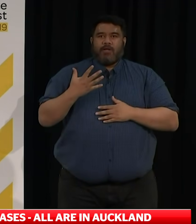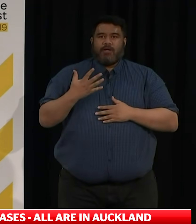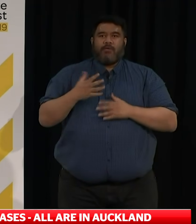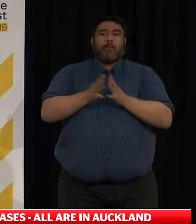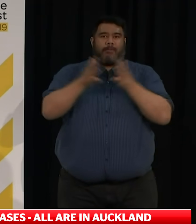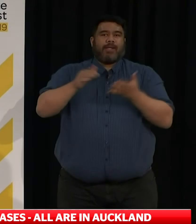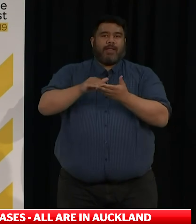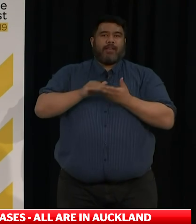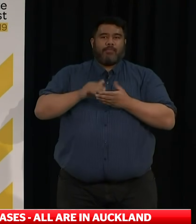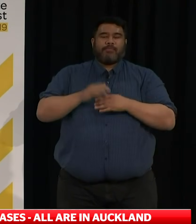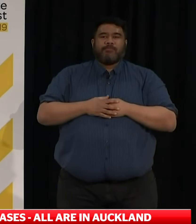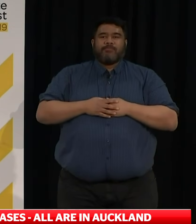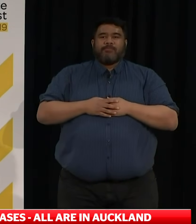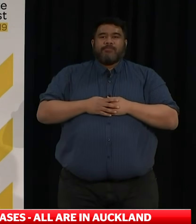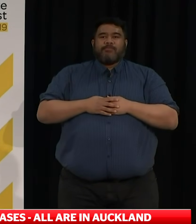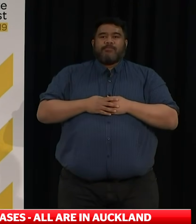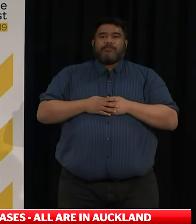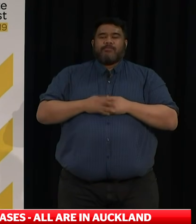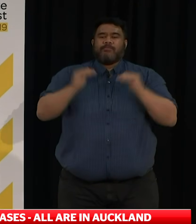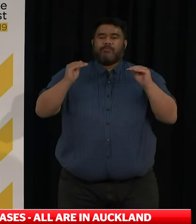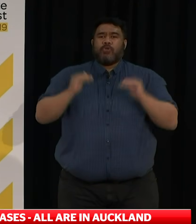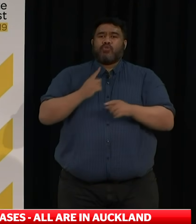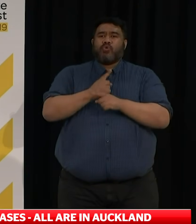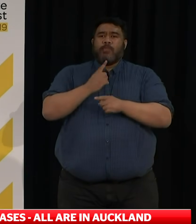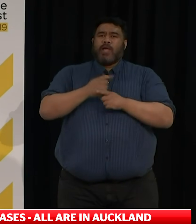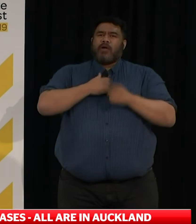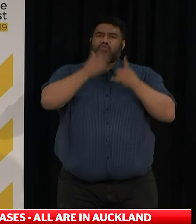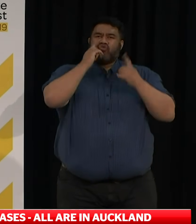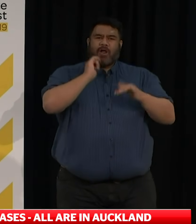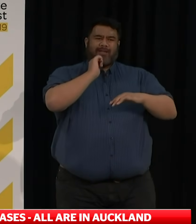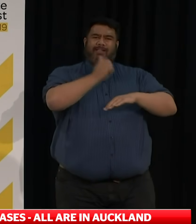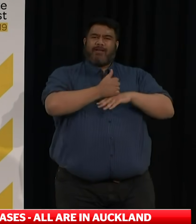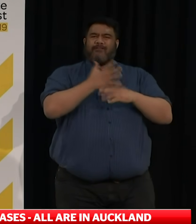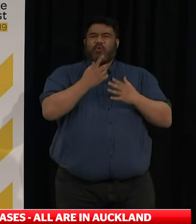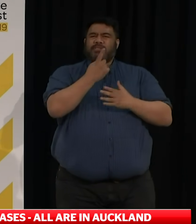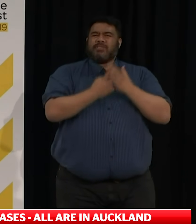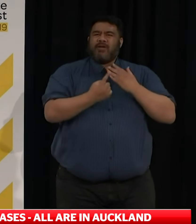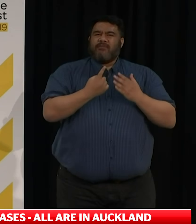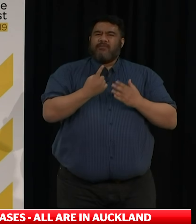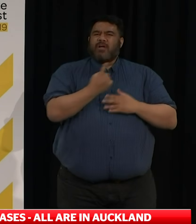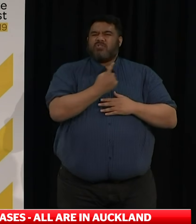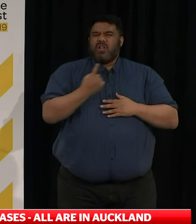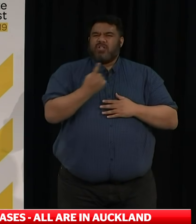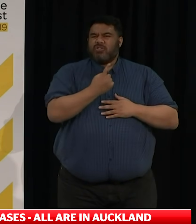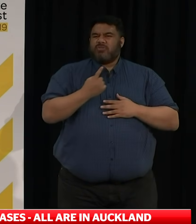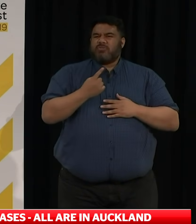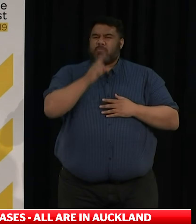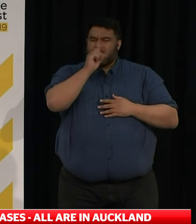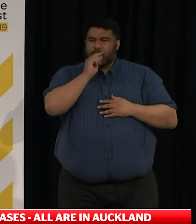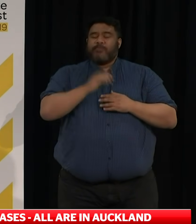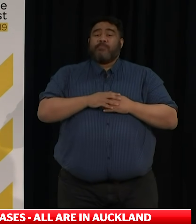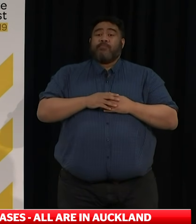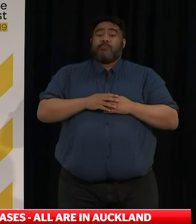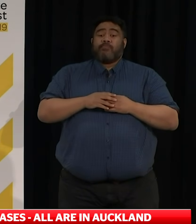network. Moving finally to the self-isolation pilot, expressions of interest for the self-isolation pilot open